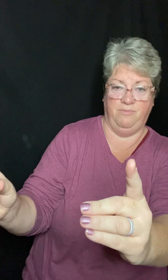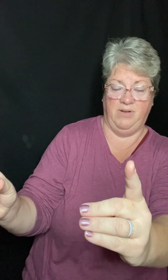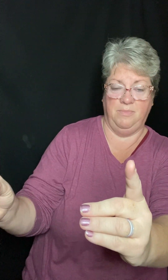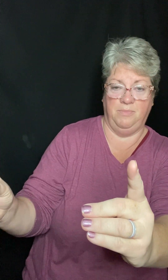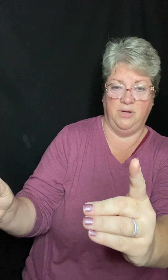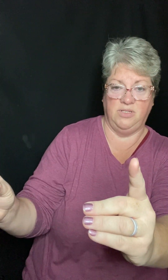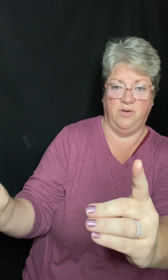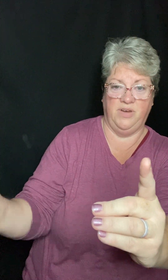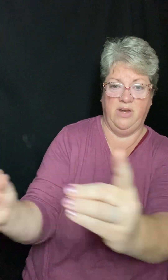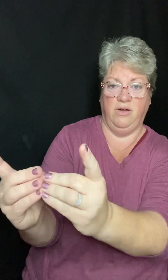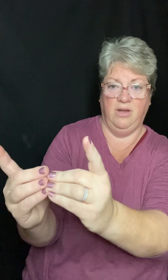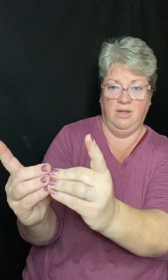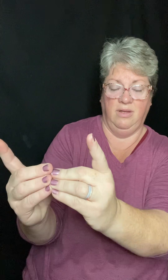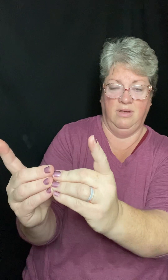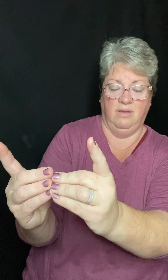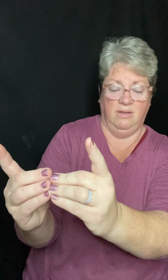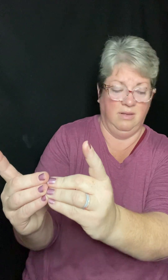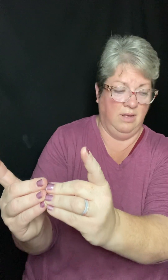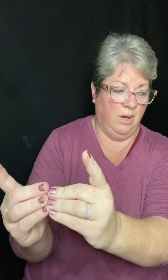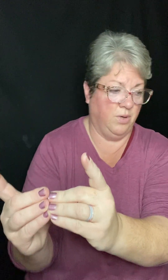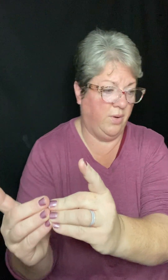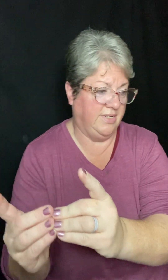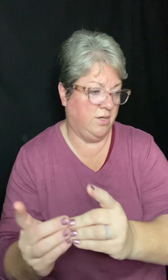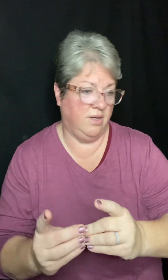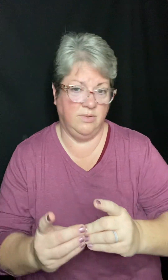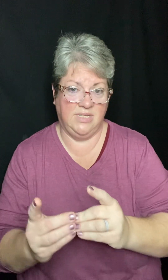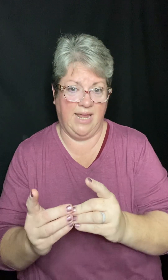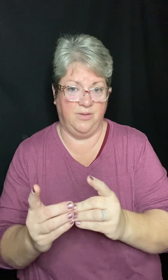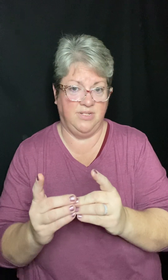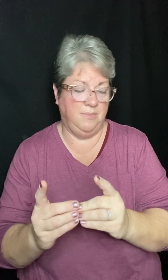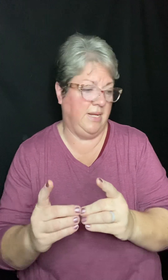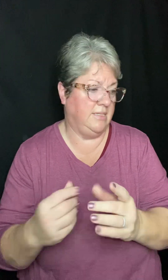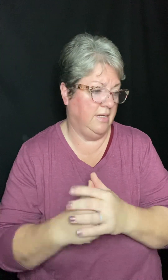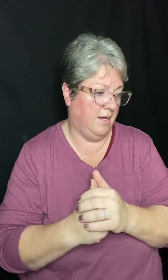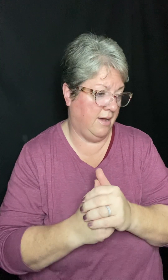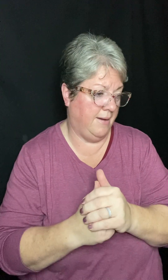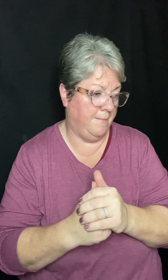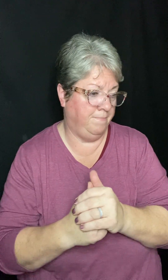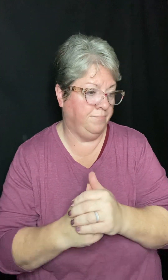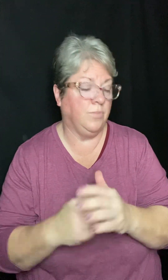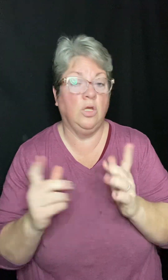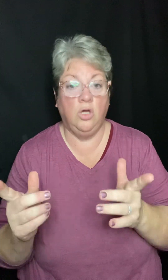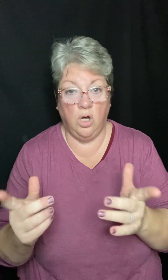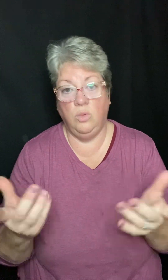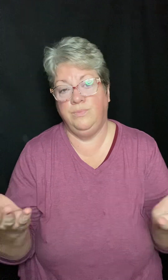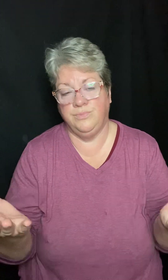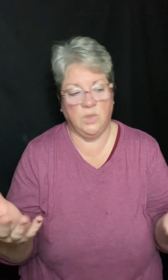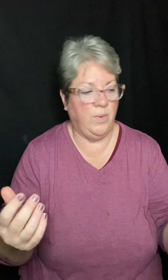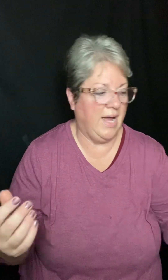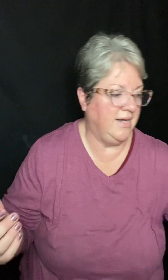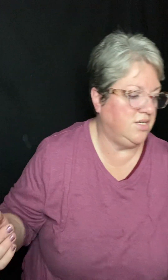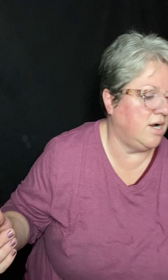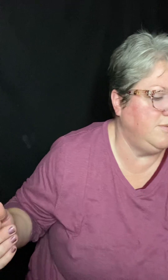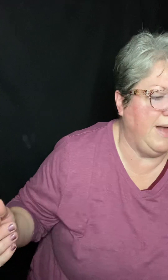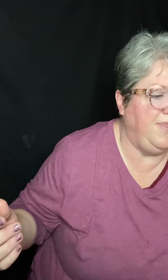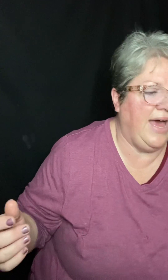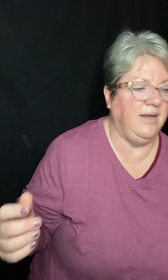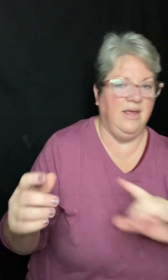friend person over here, and we're going to go together to meet. Go, we kind of talked about that,